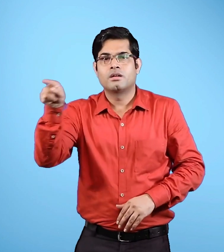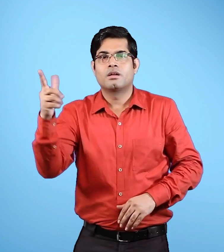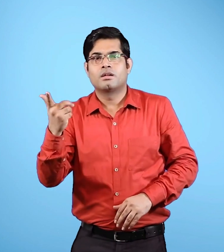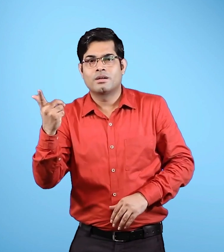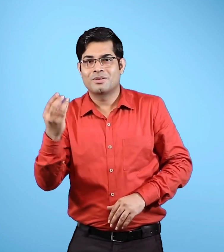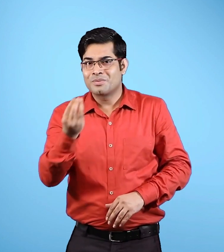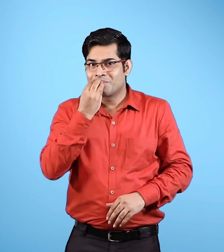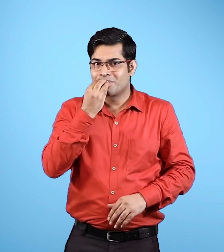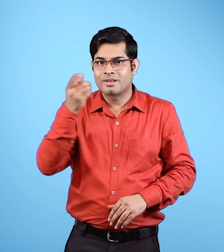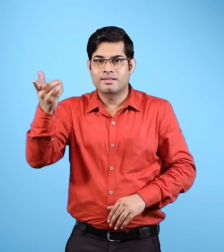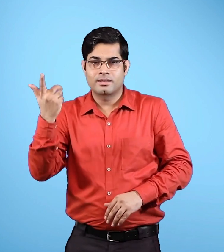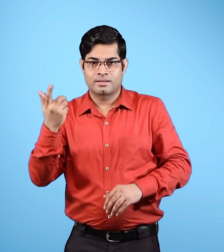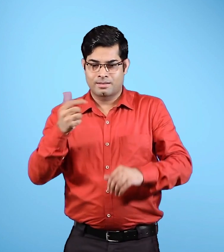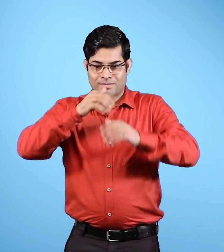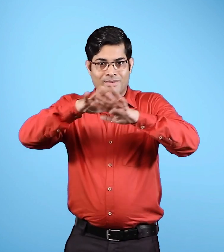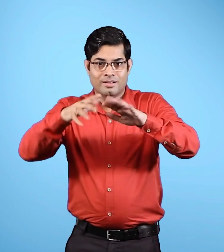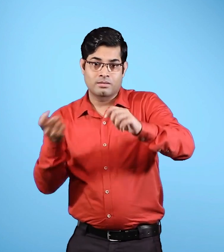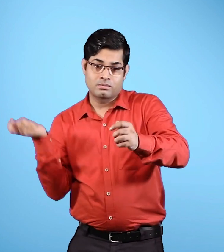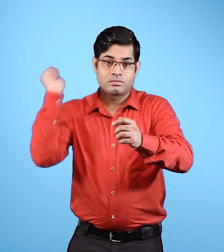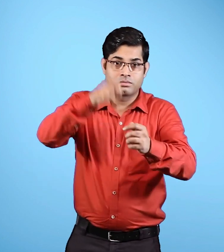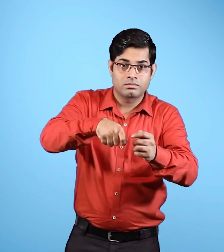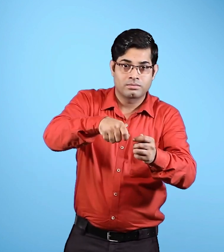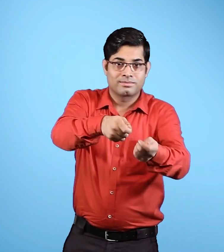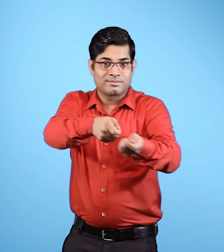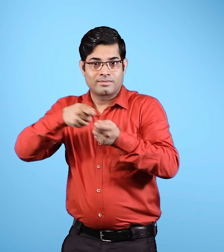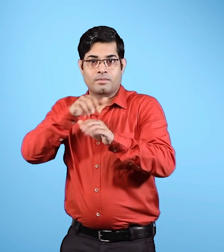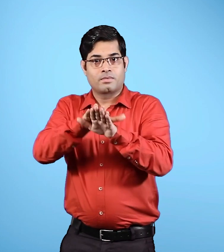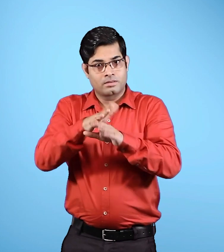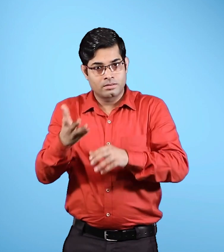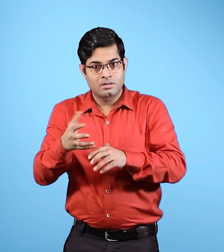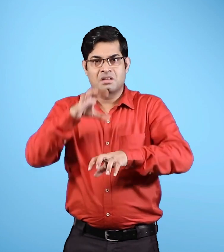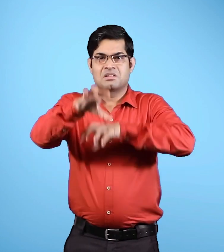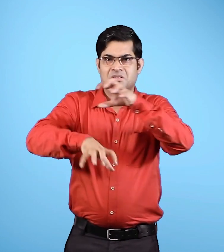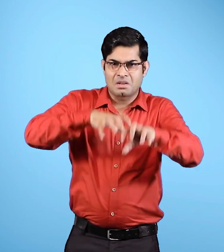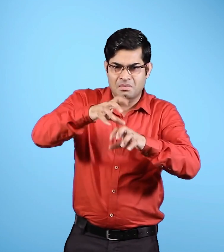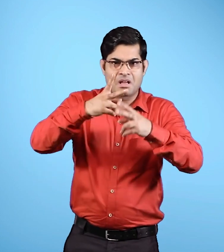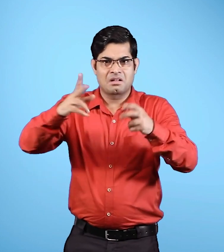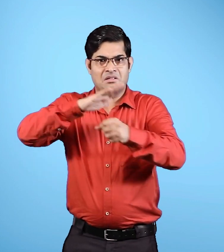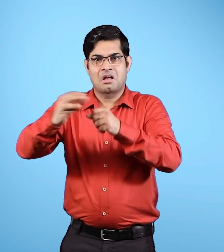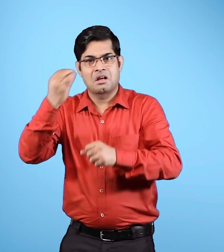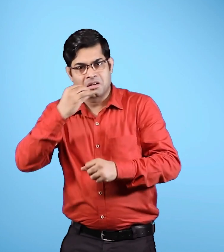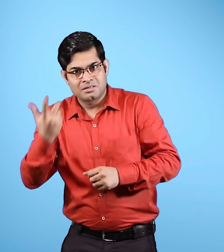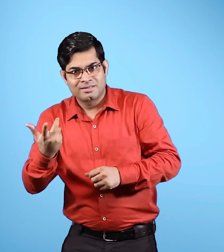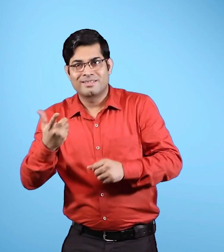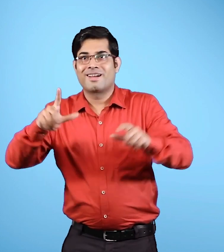get their own food by fishing, hunting, and collecting forest produce.